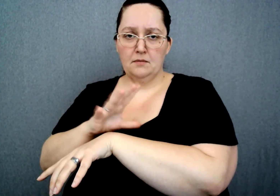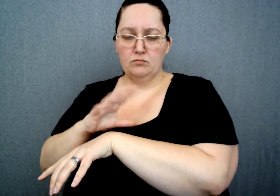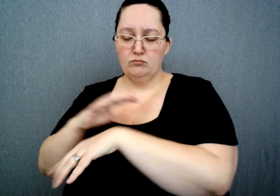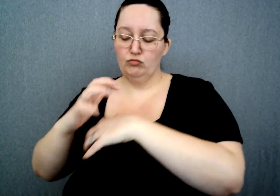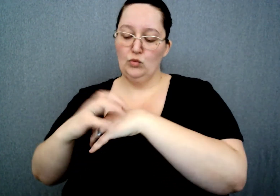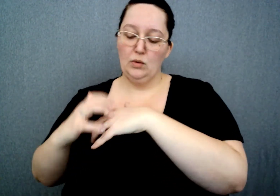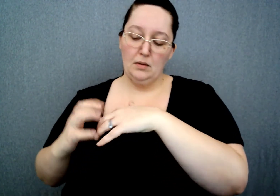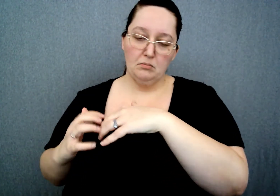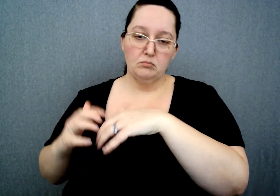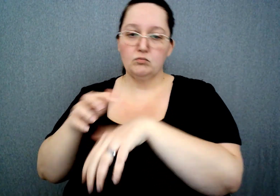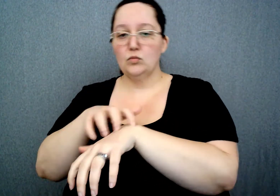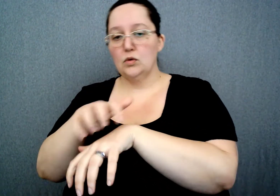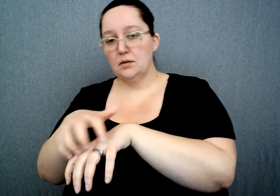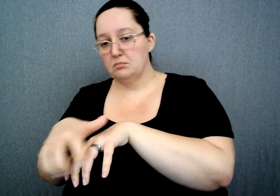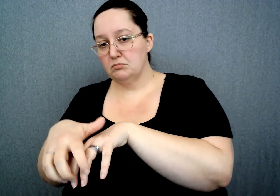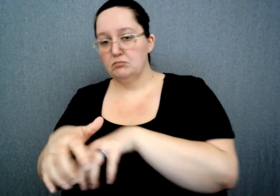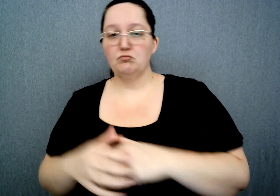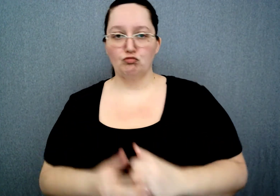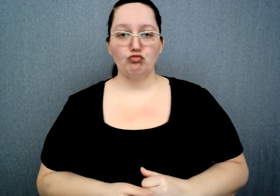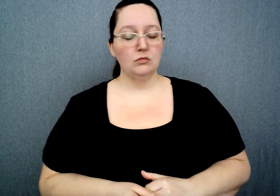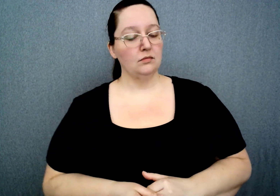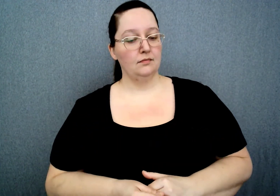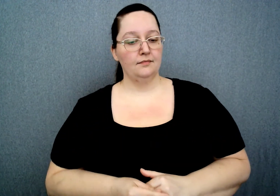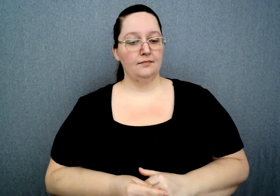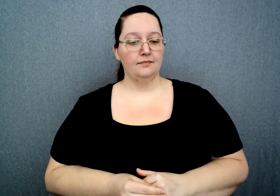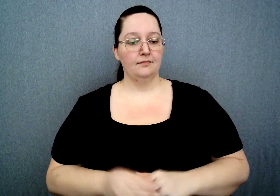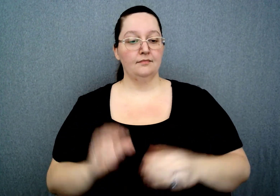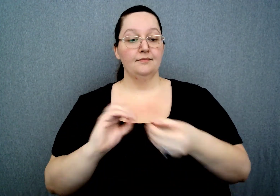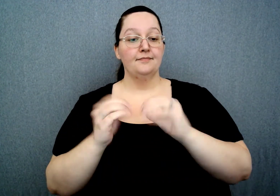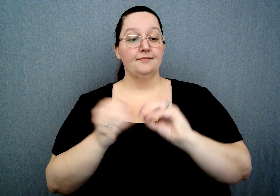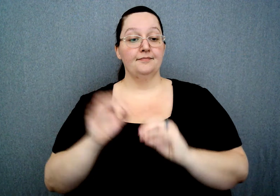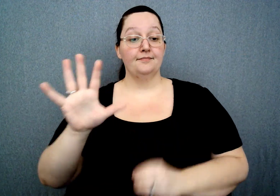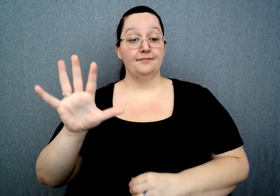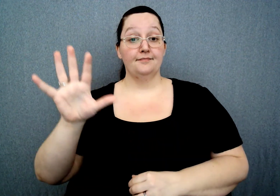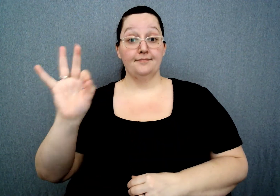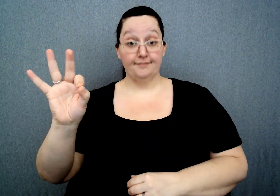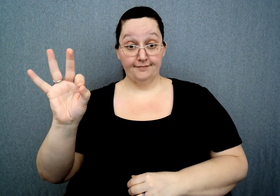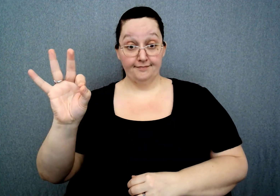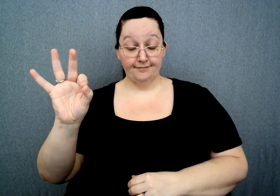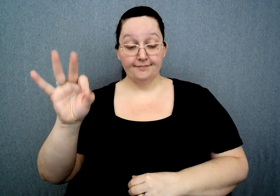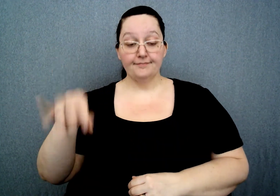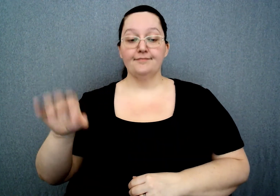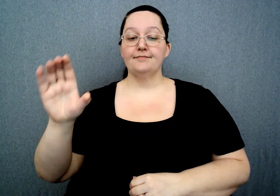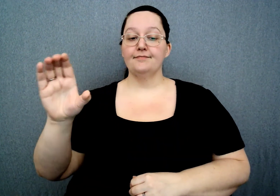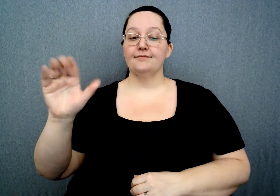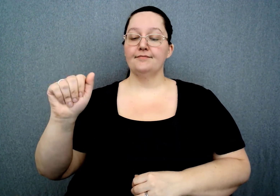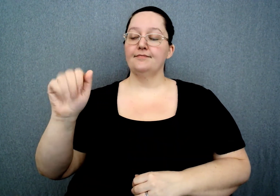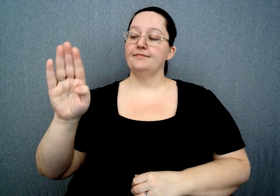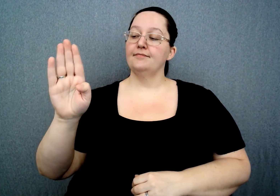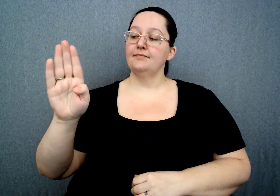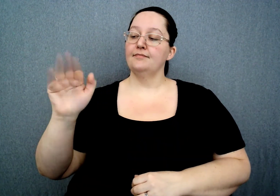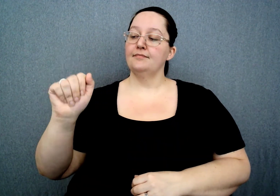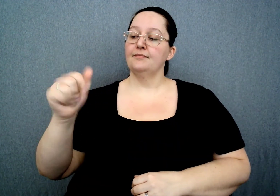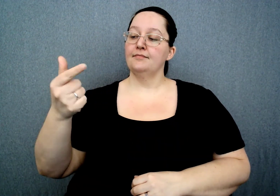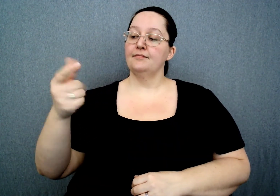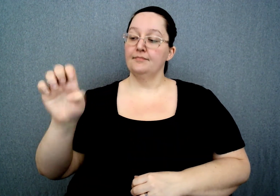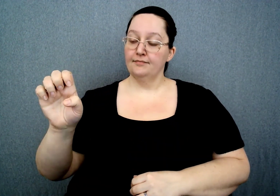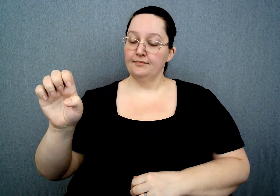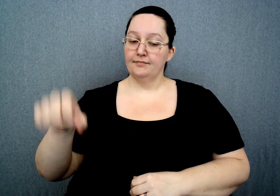side. Both of them are absolutely correct. You can do either. Number 59, we have the sign